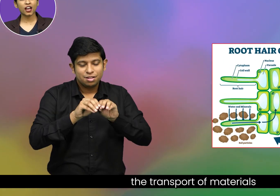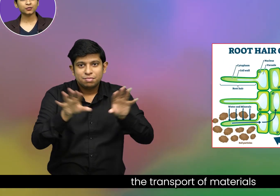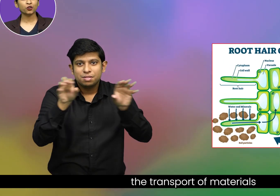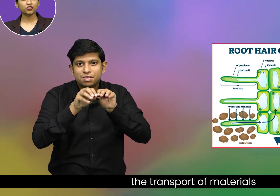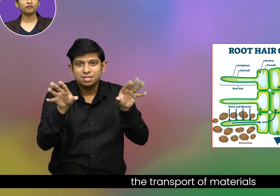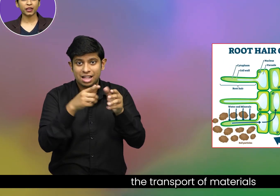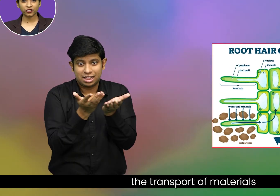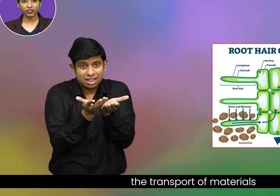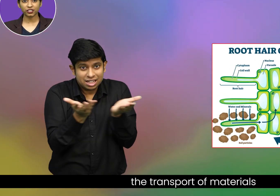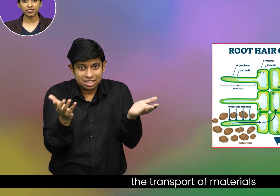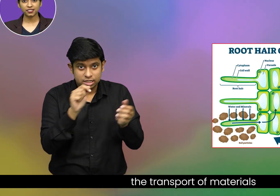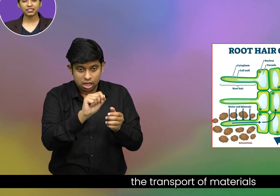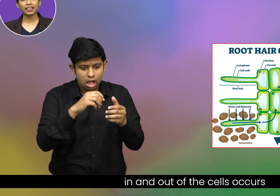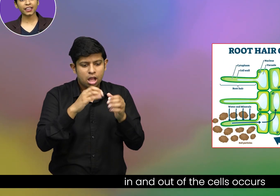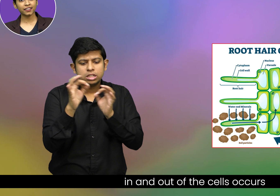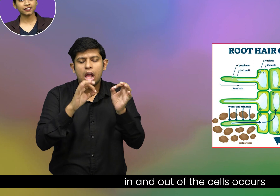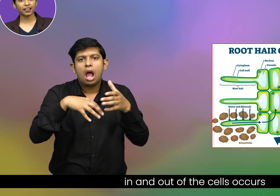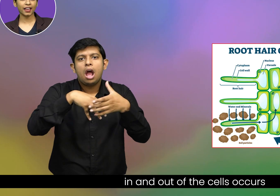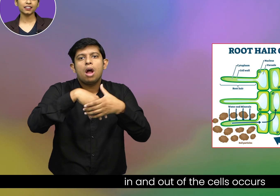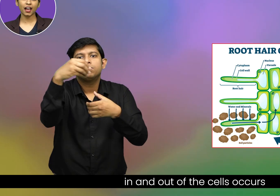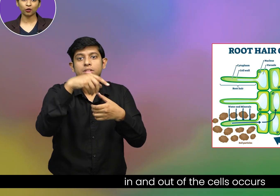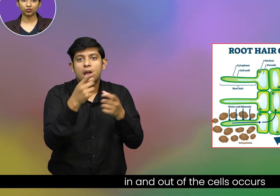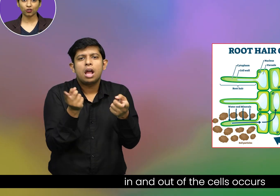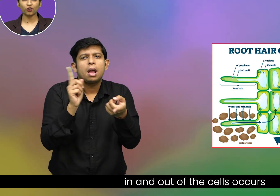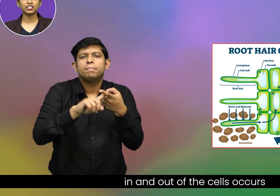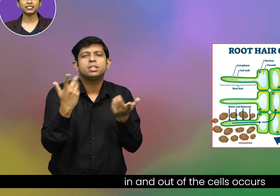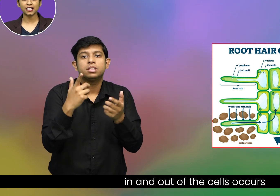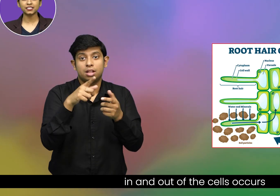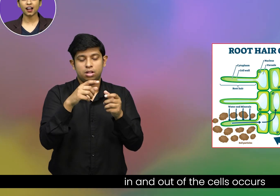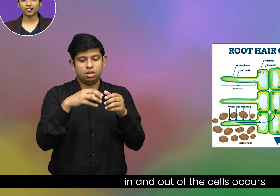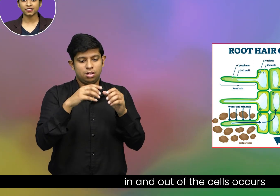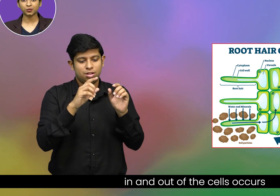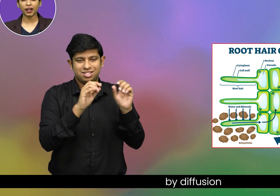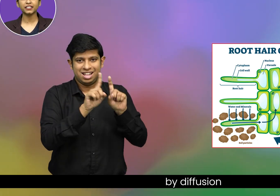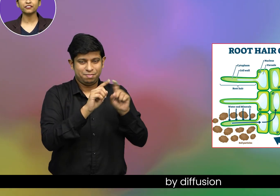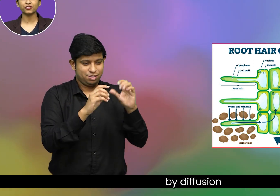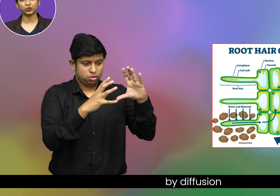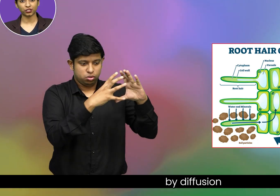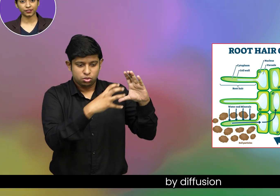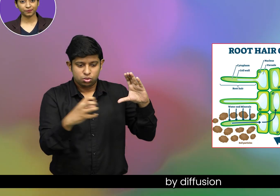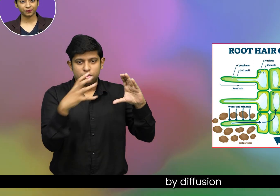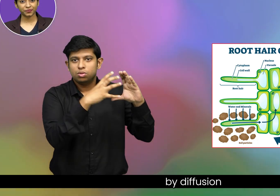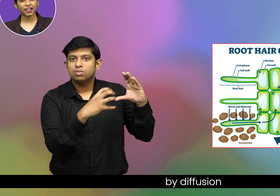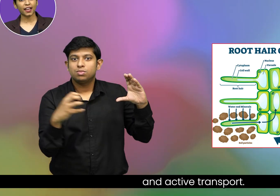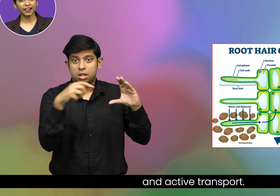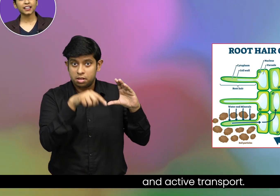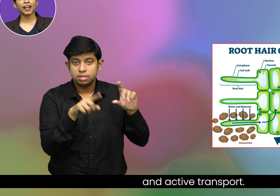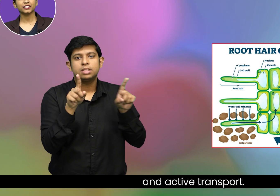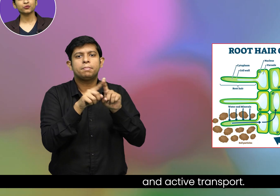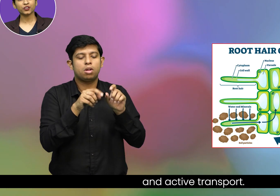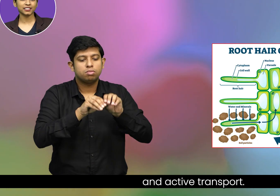the transport of materials in and out of the cells occurs by diffusion